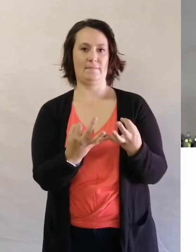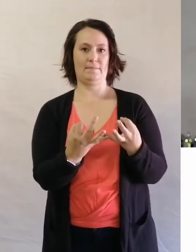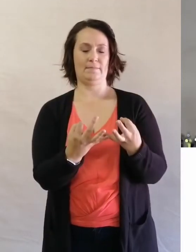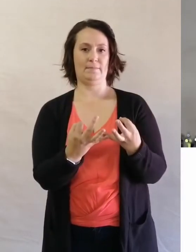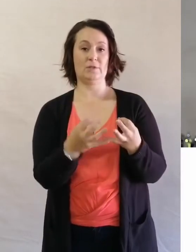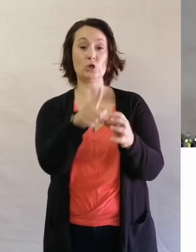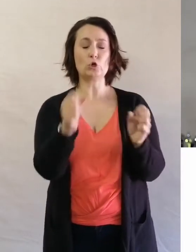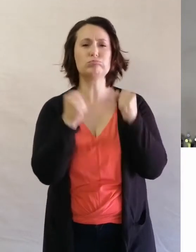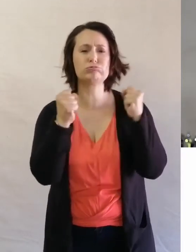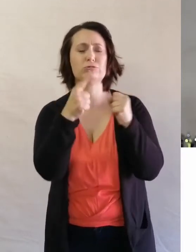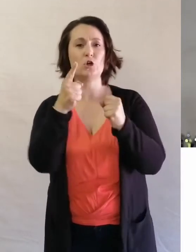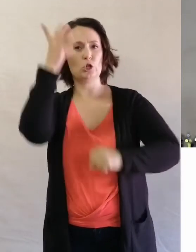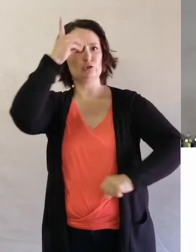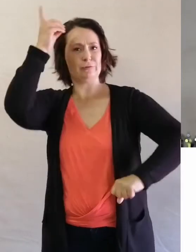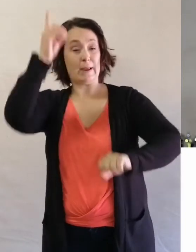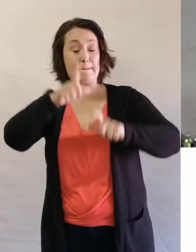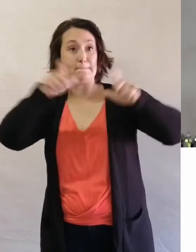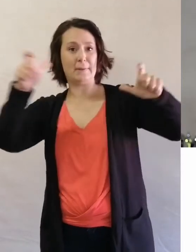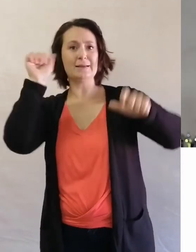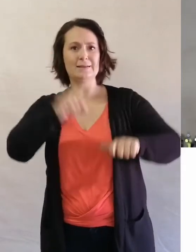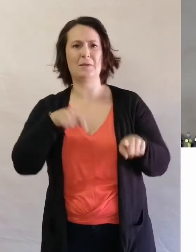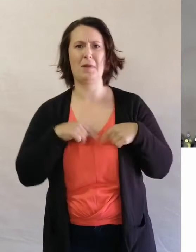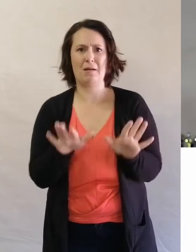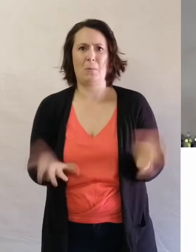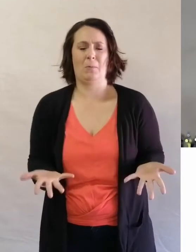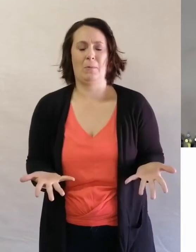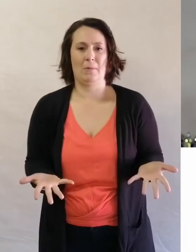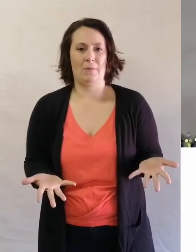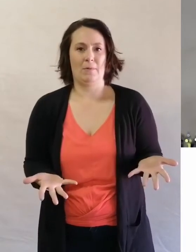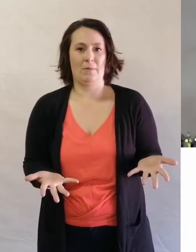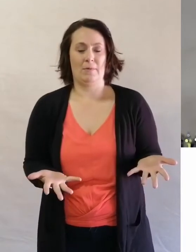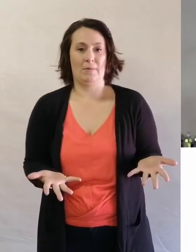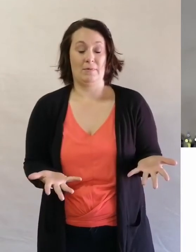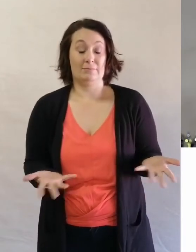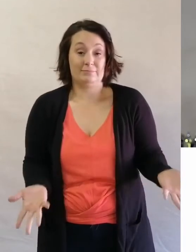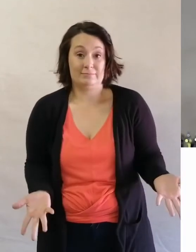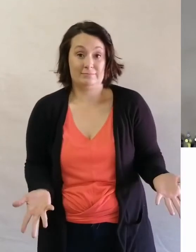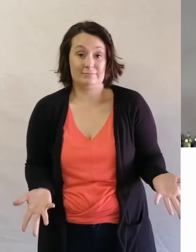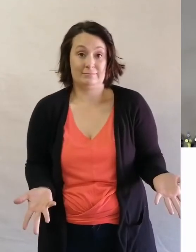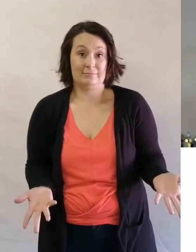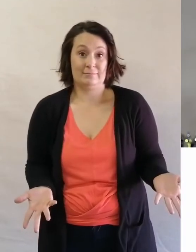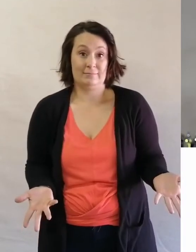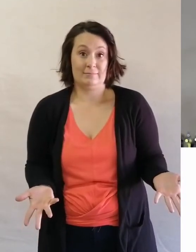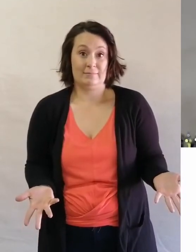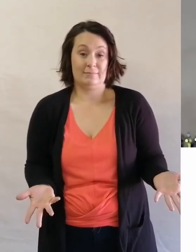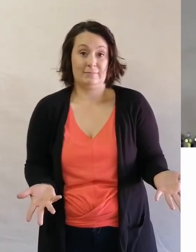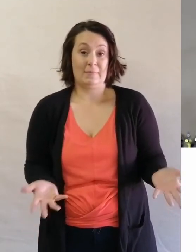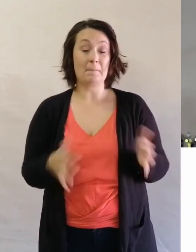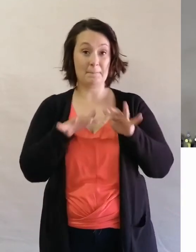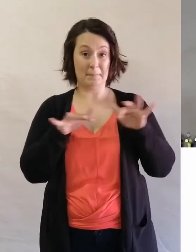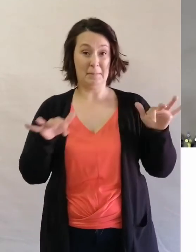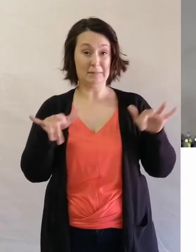us up saying dream big dreams, but how the heck do we do that? Because, as I've said to you, people have stumbled all over my